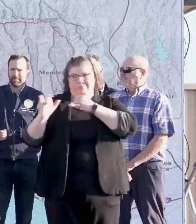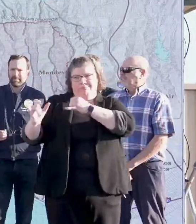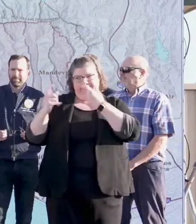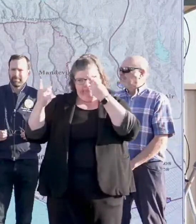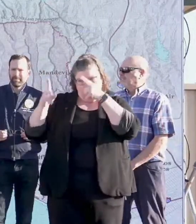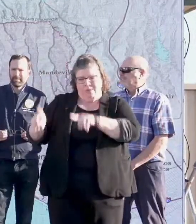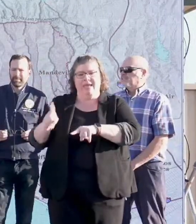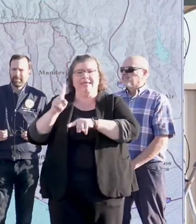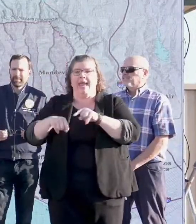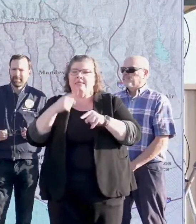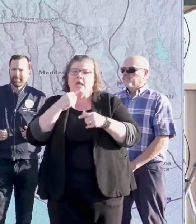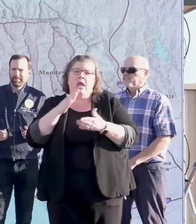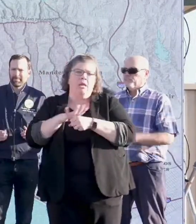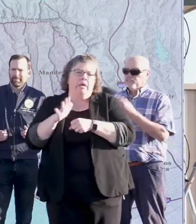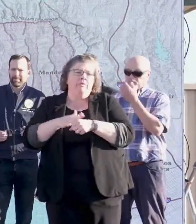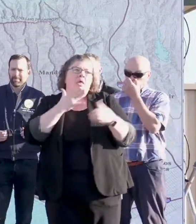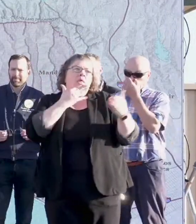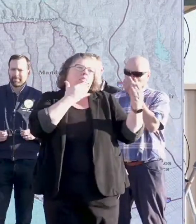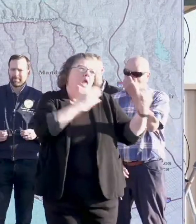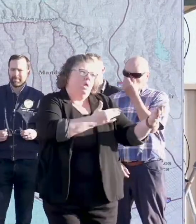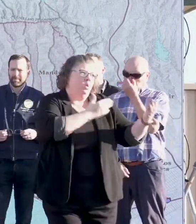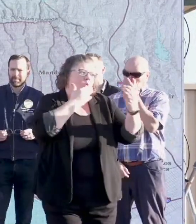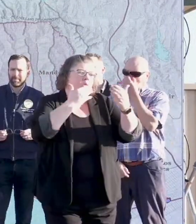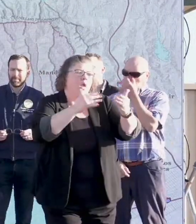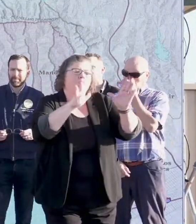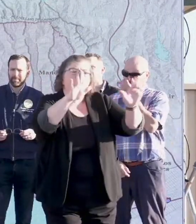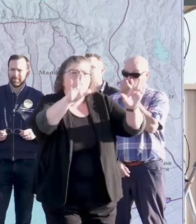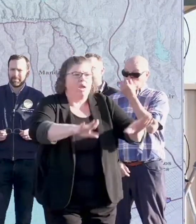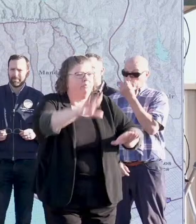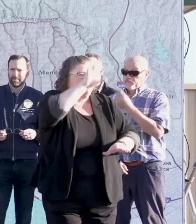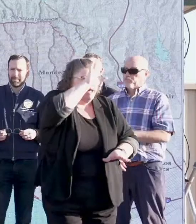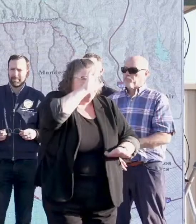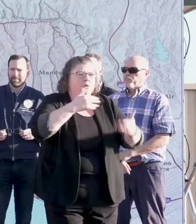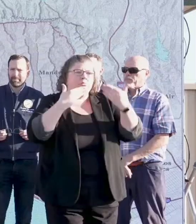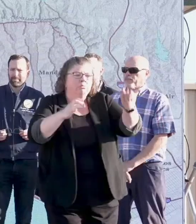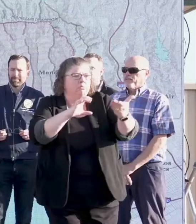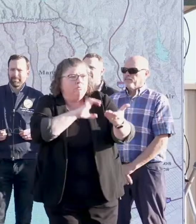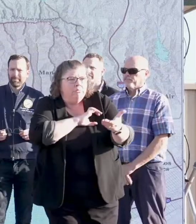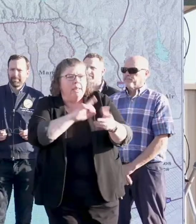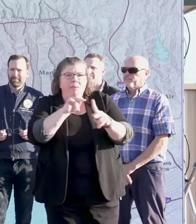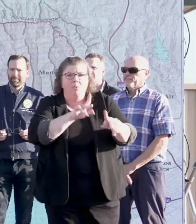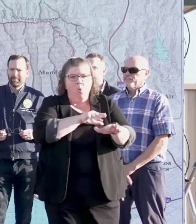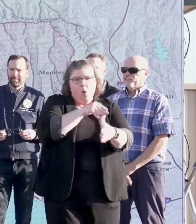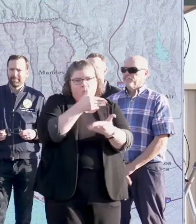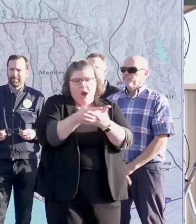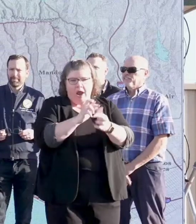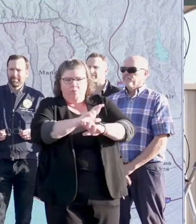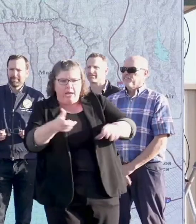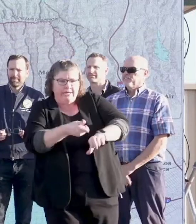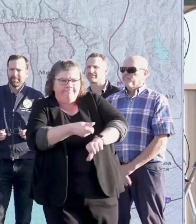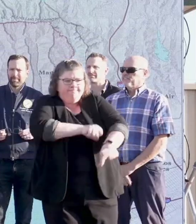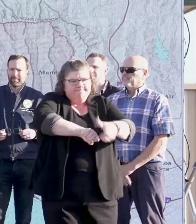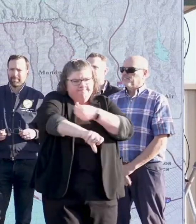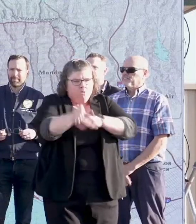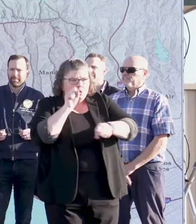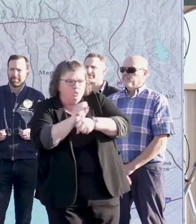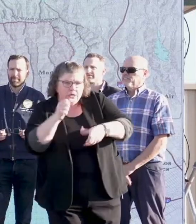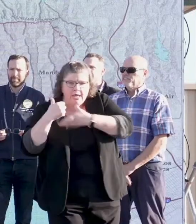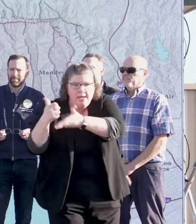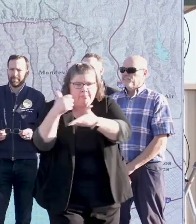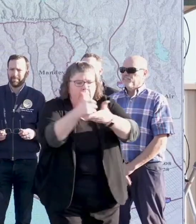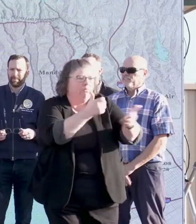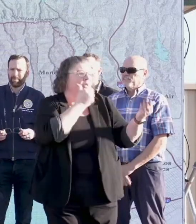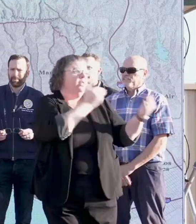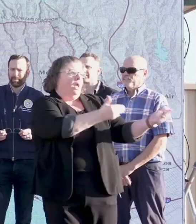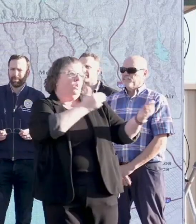enough. Thank you to our incredible firefighters, incredible law enforcement, first responders. Those of us in the Valley are so grateful for everything you guys have done to hold